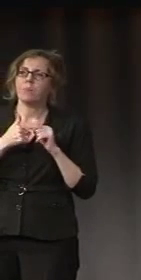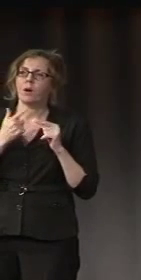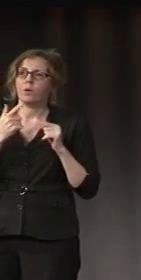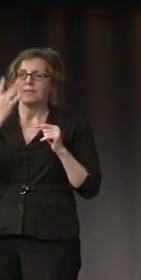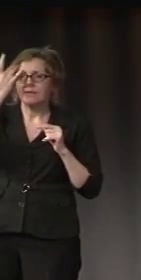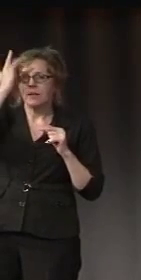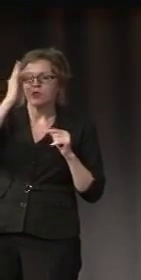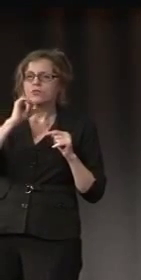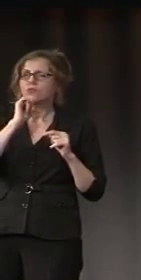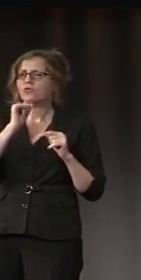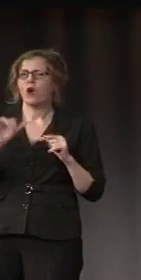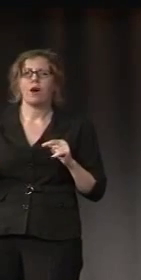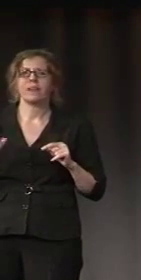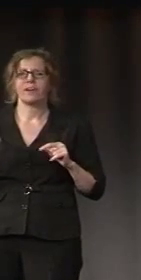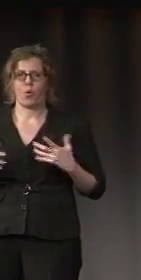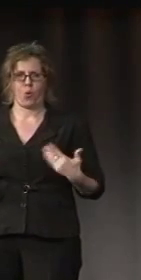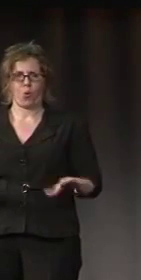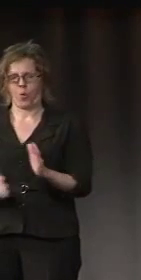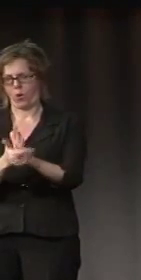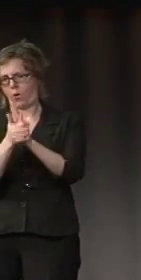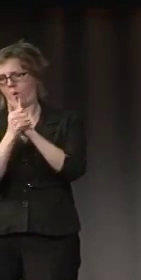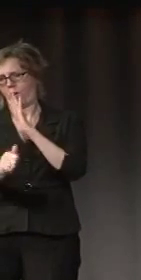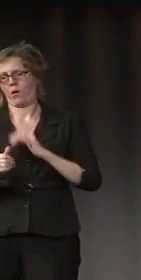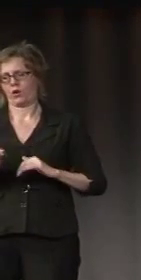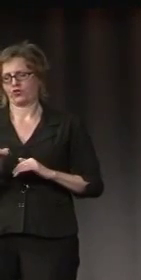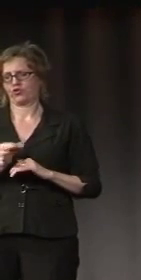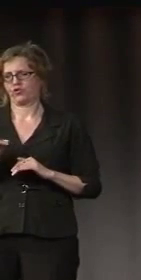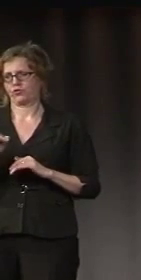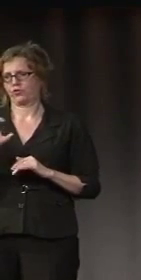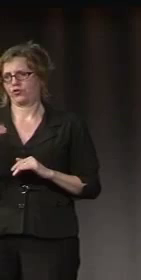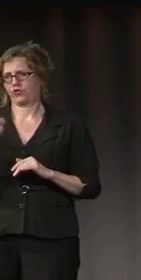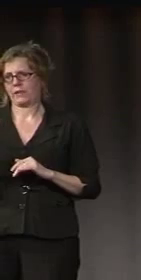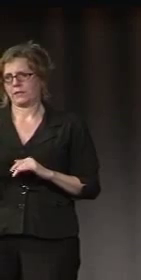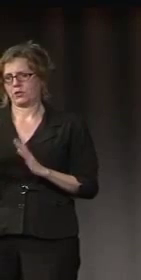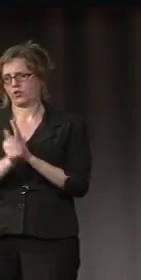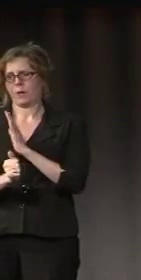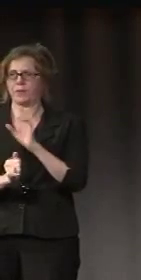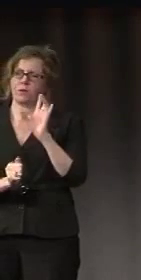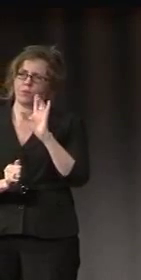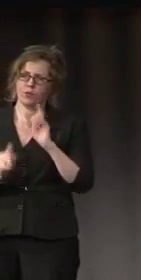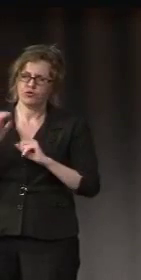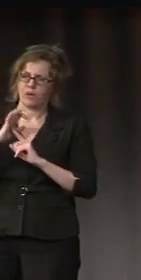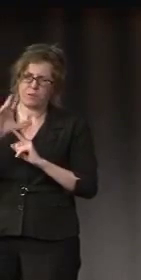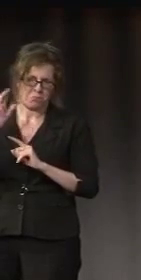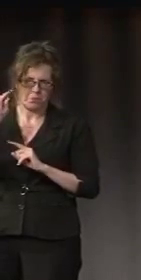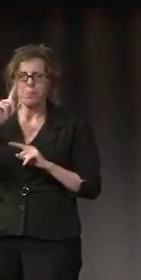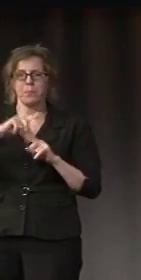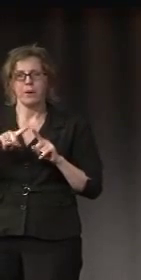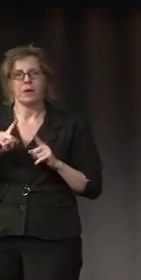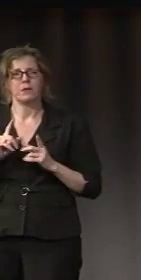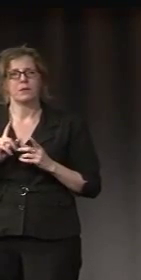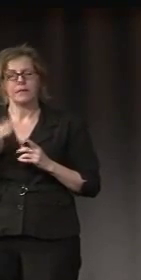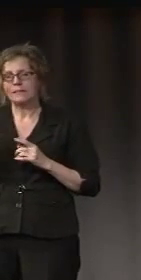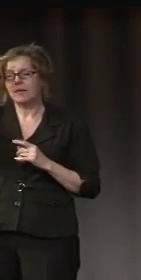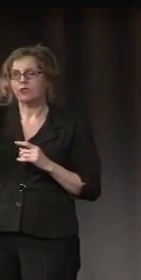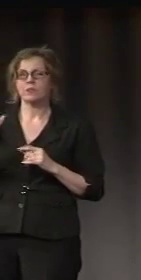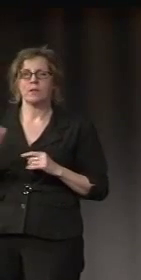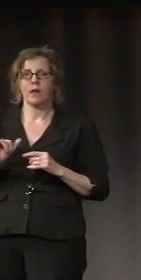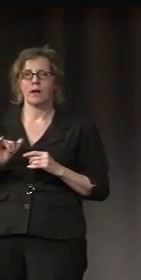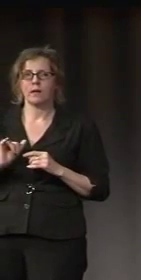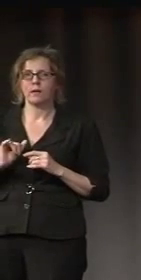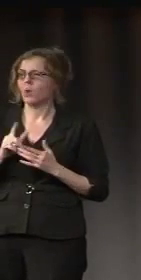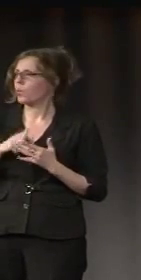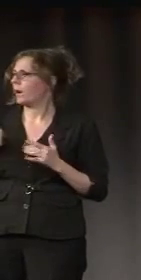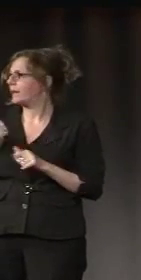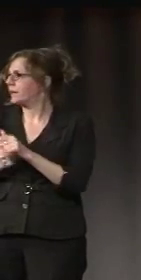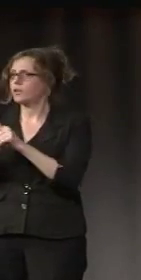know, the champion of chess, but at the level of each one of us, the kind of things each of us can do. And